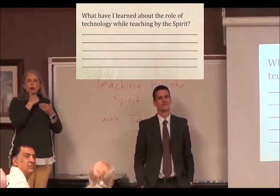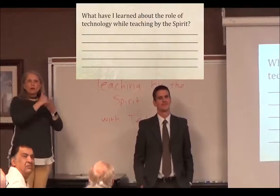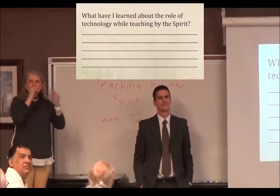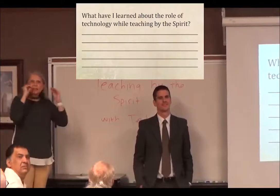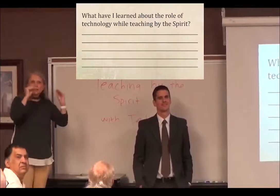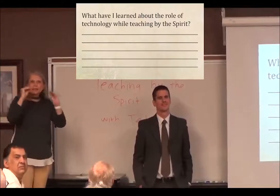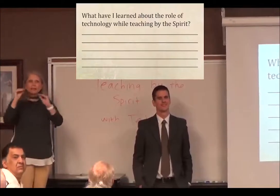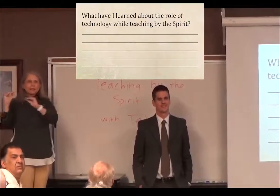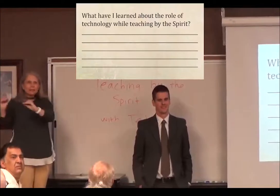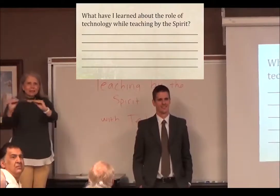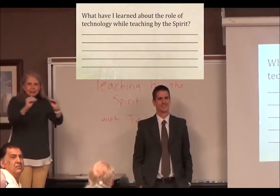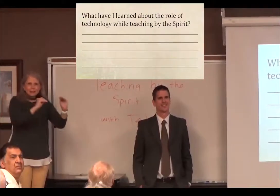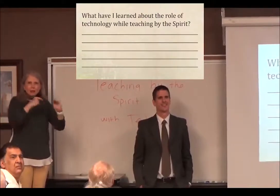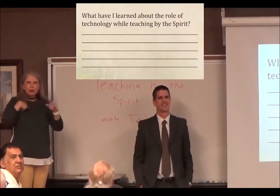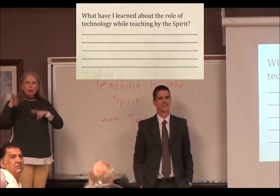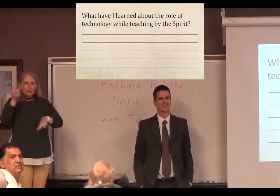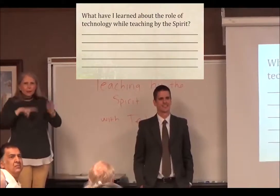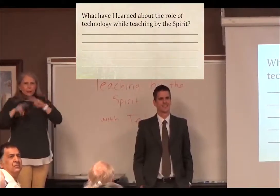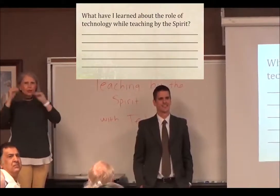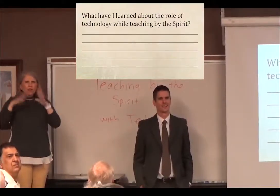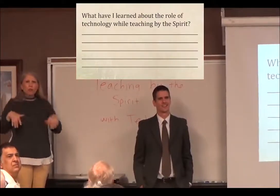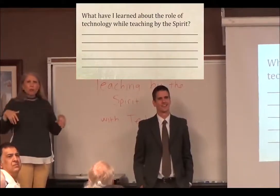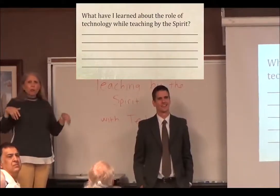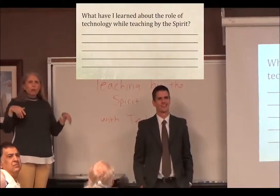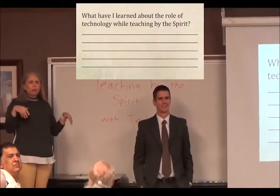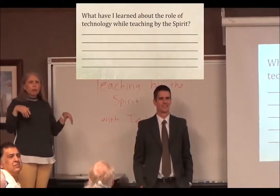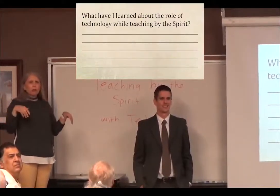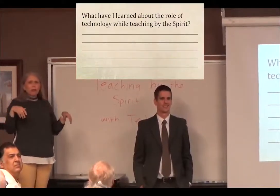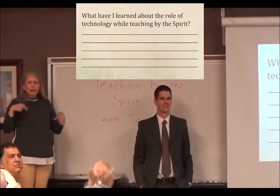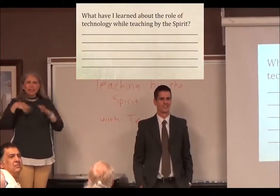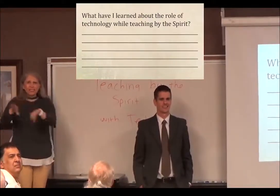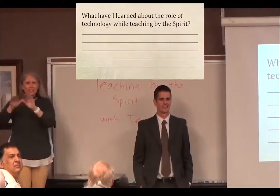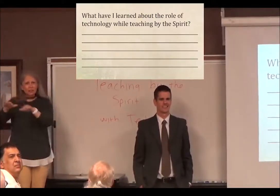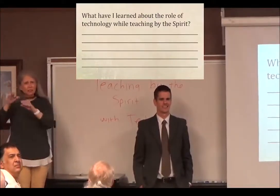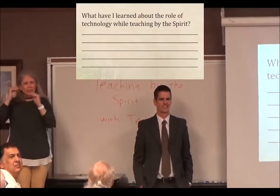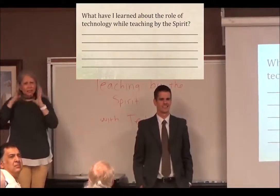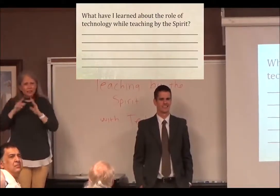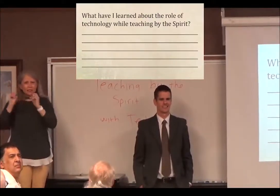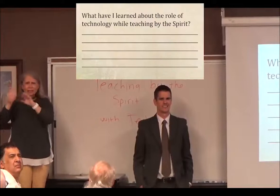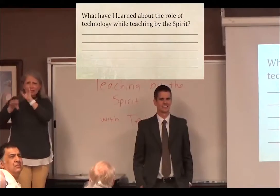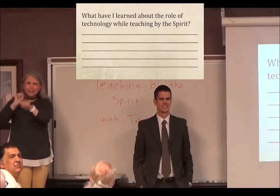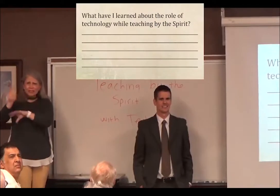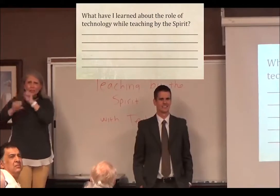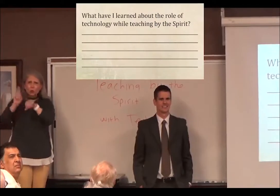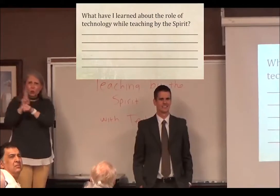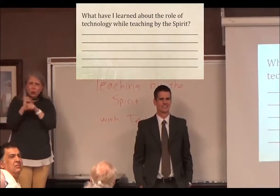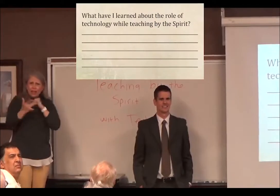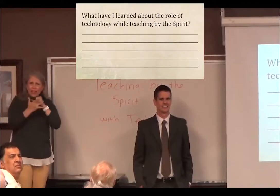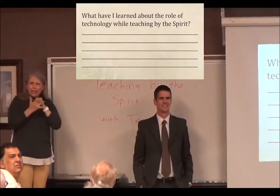students. And often, as we're teaching, we look around at the kids, they're just dead. And the